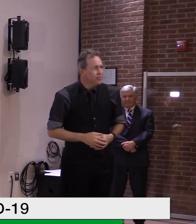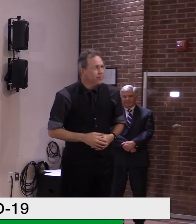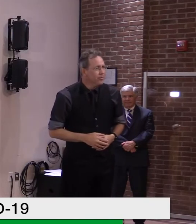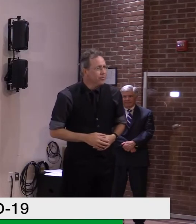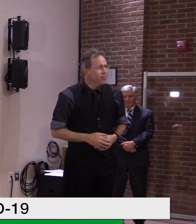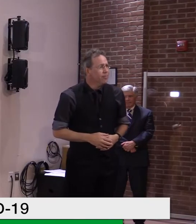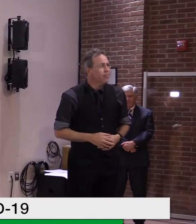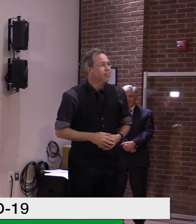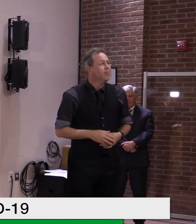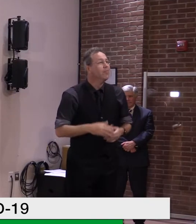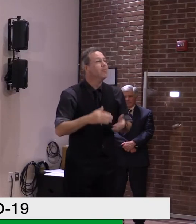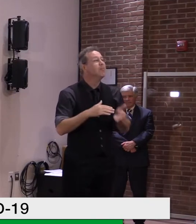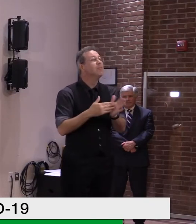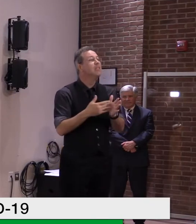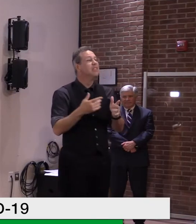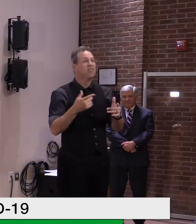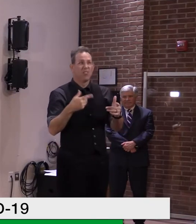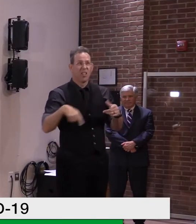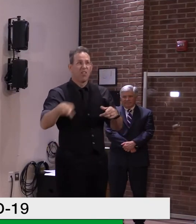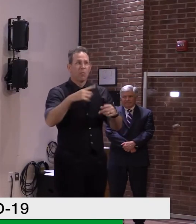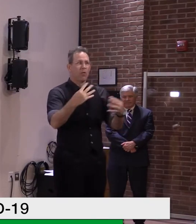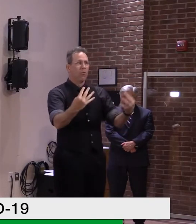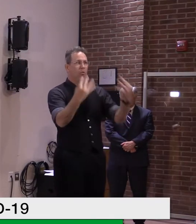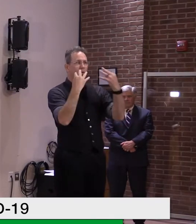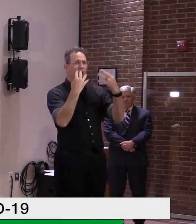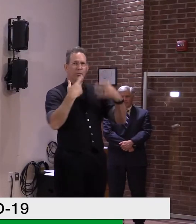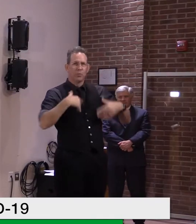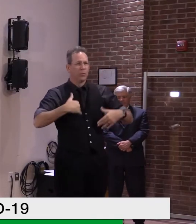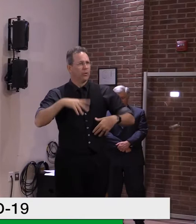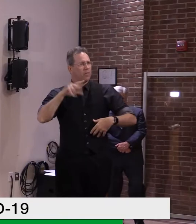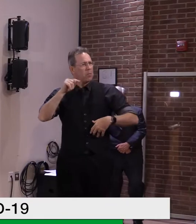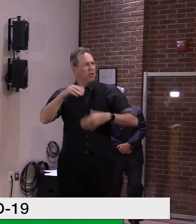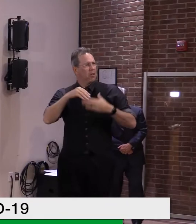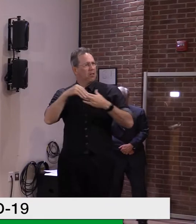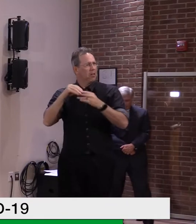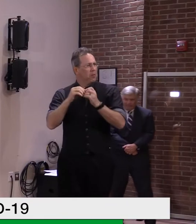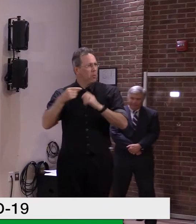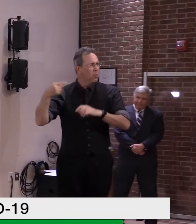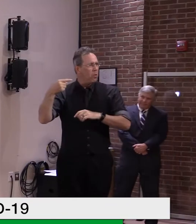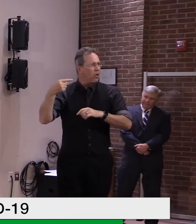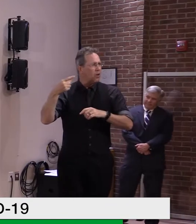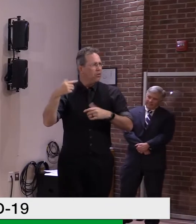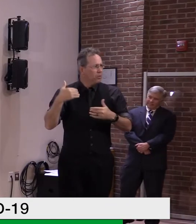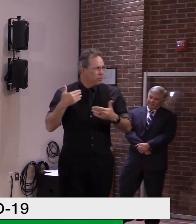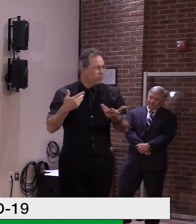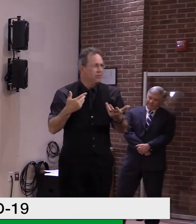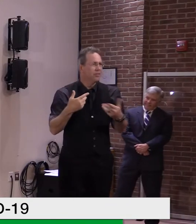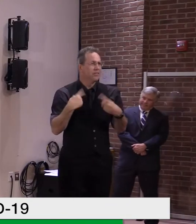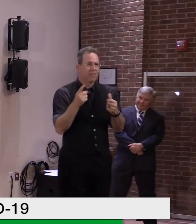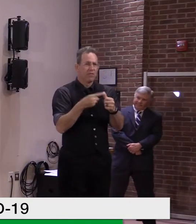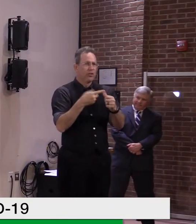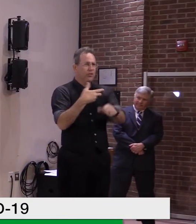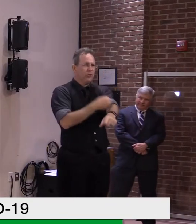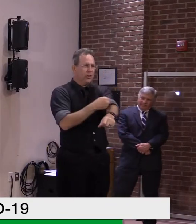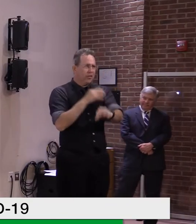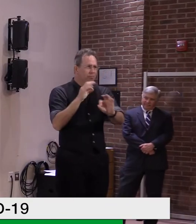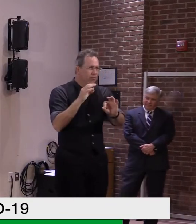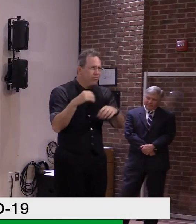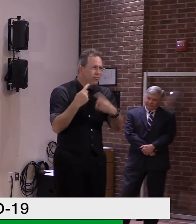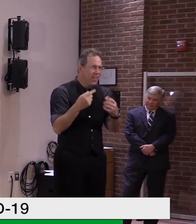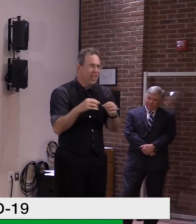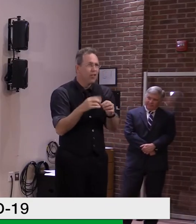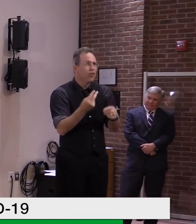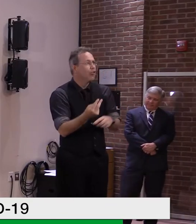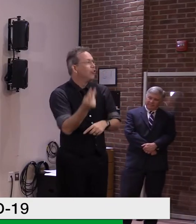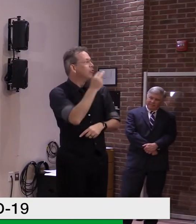only state to have hit that or will hit that, which in itself would be, I think, an attraction